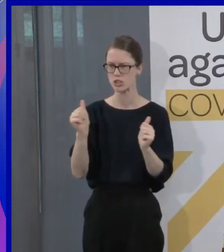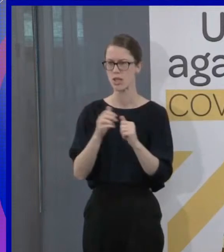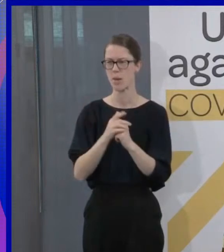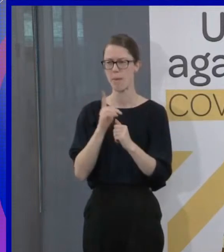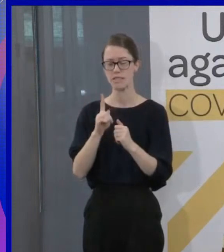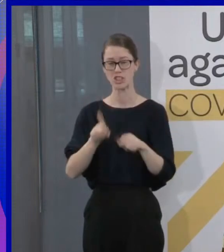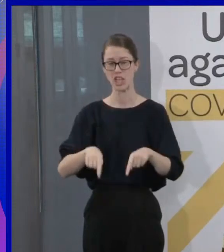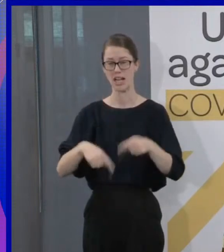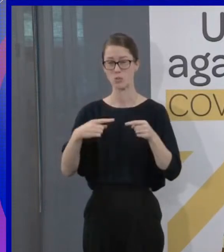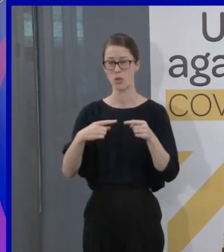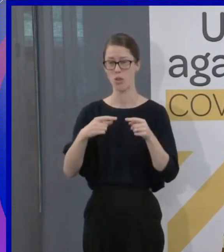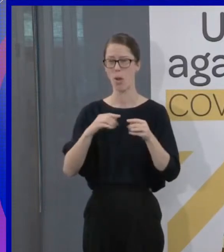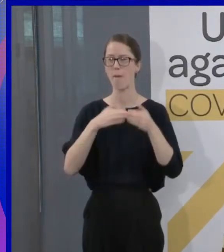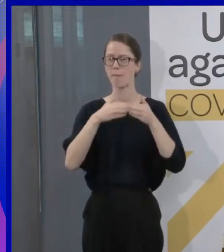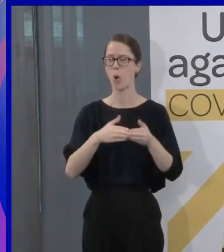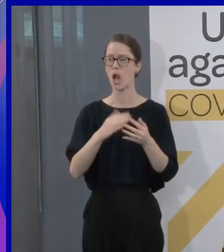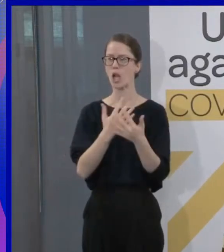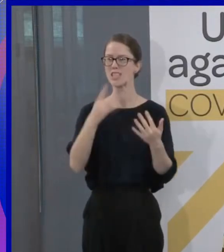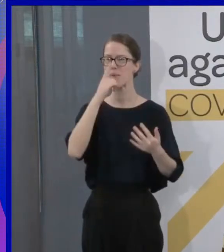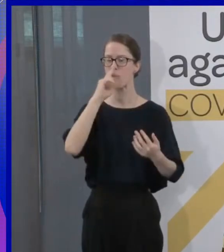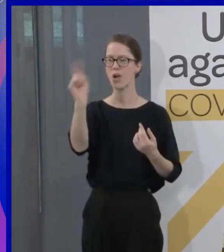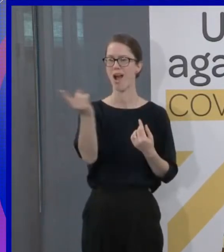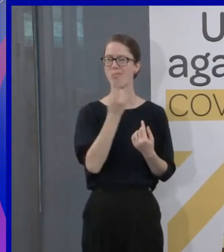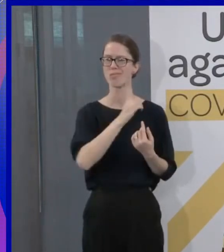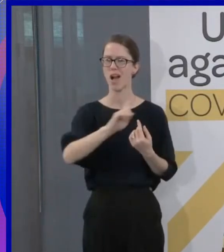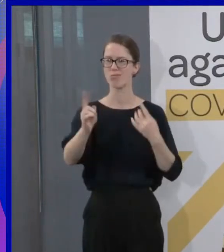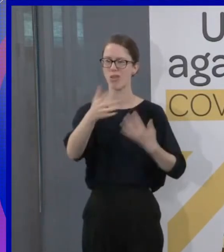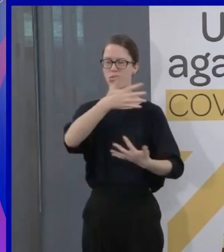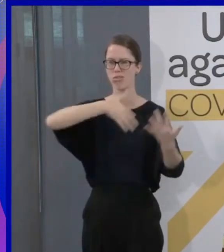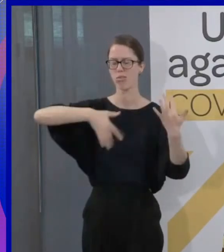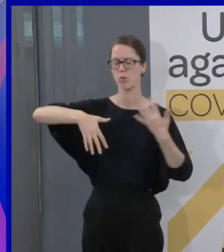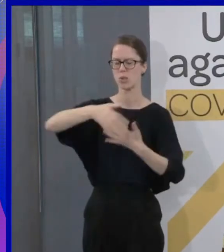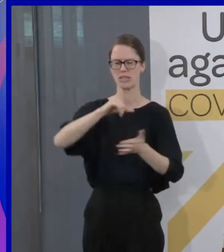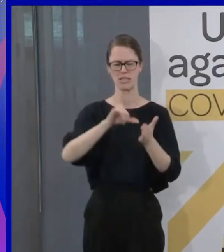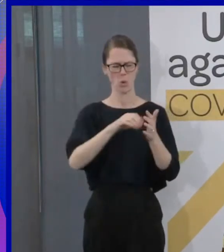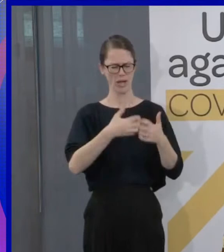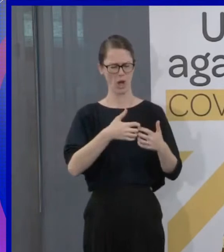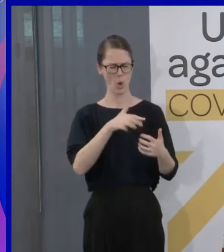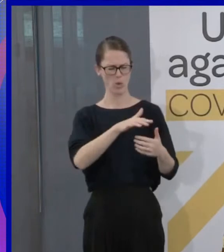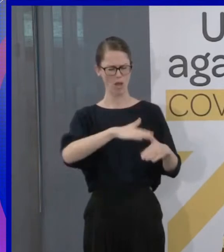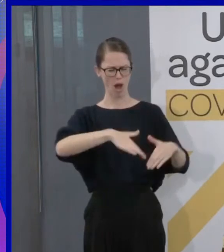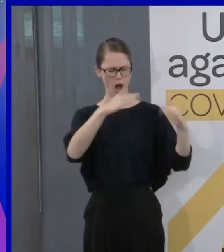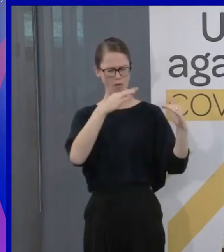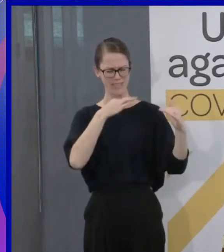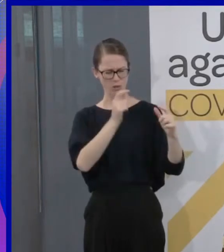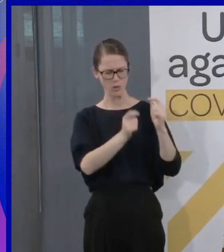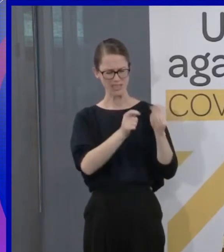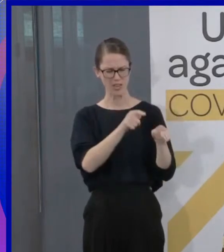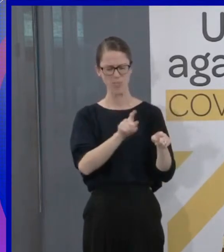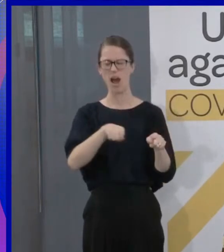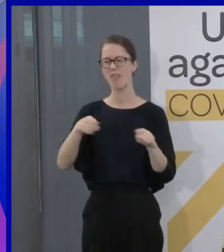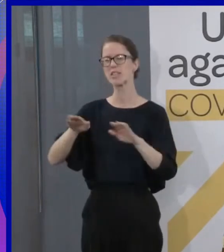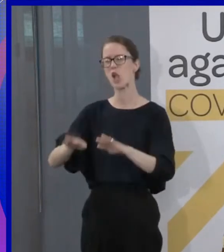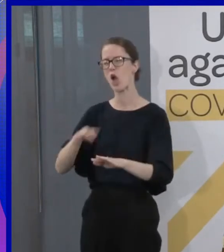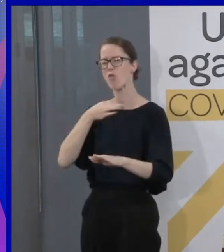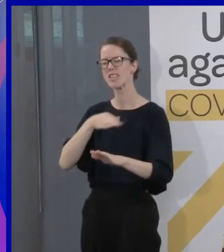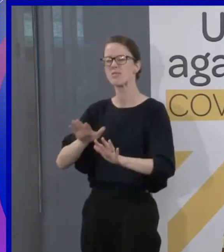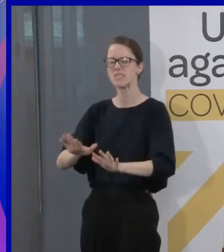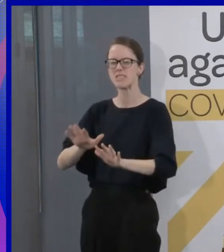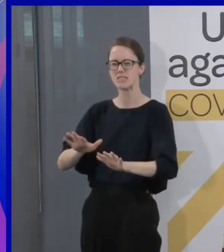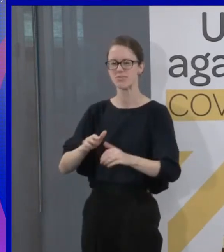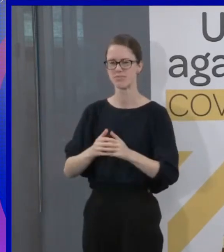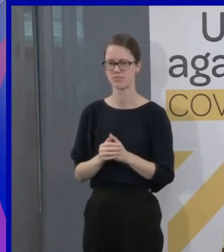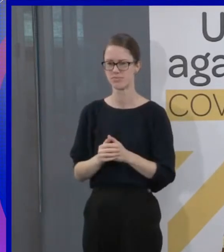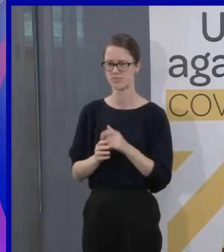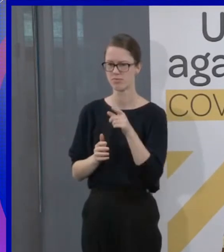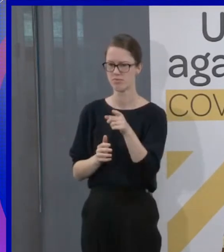number of people that come and go into the port operation. So it's working out who are those who might be at higher risk and trying to focus regular testing on those His